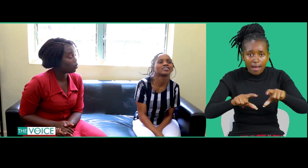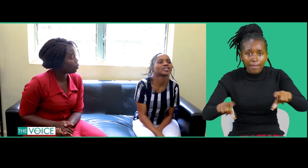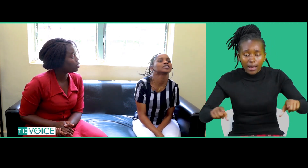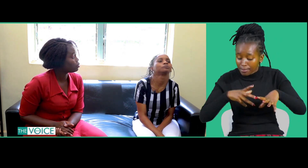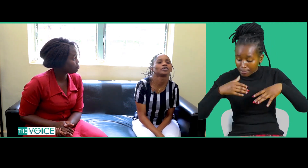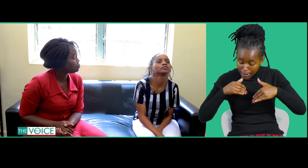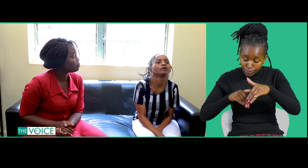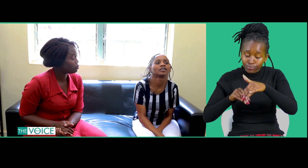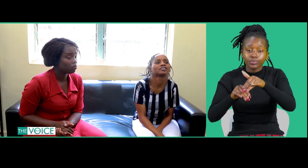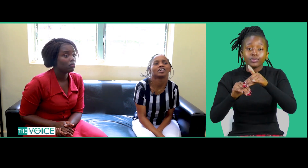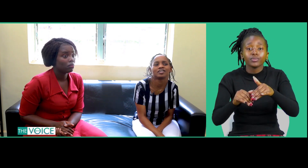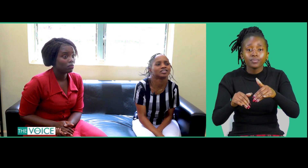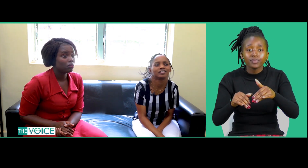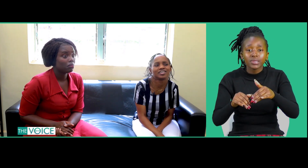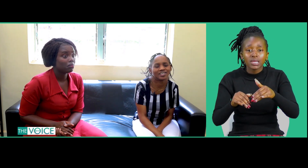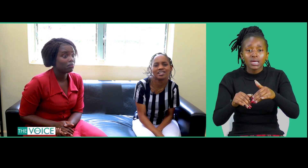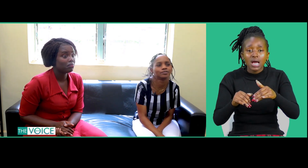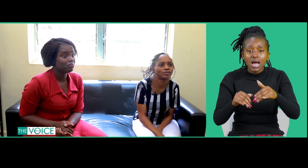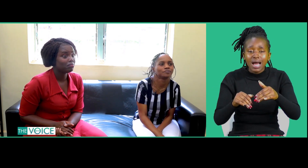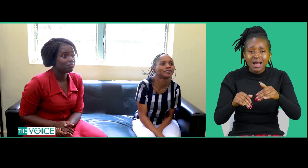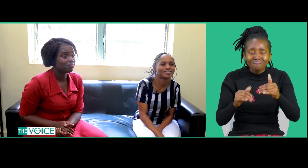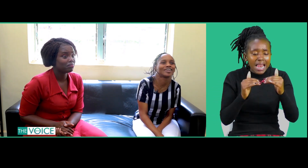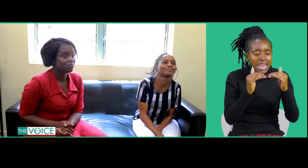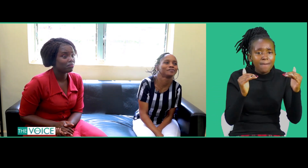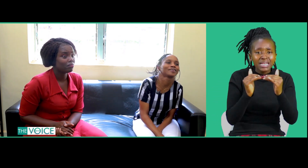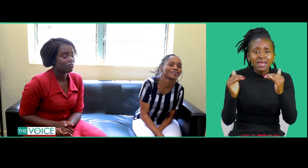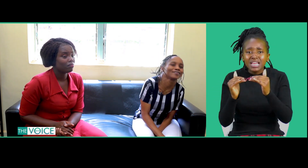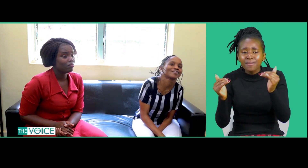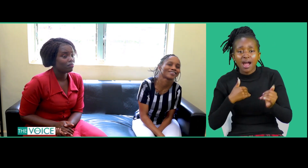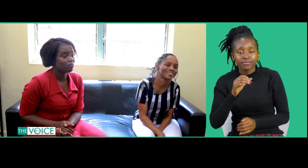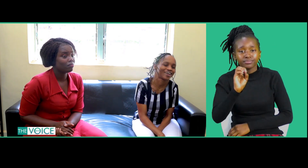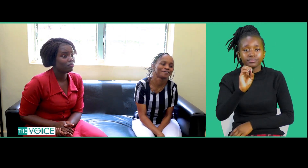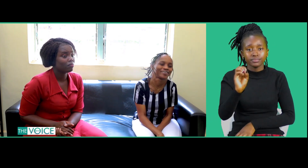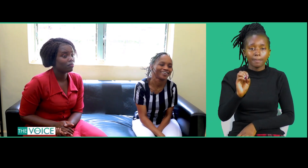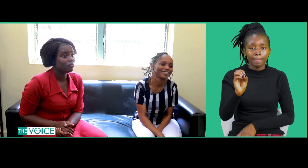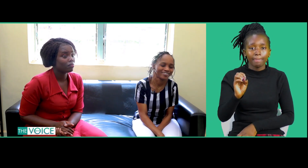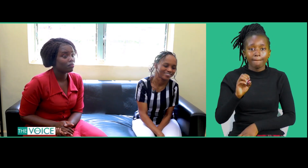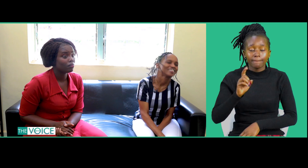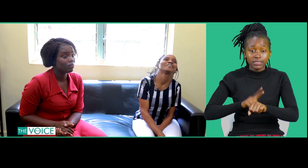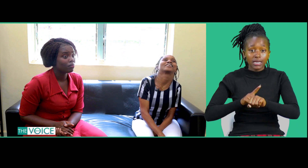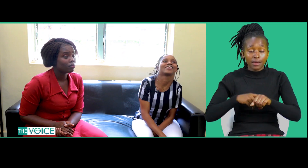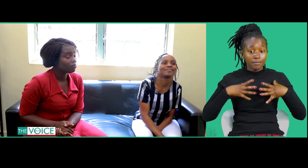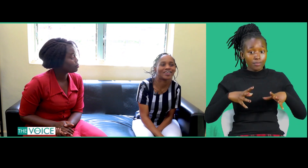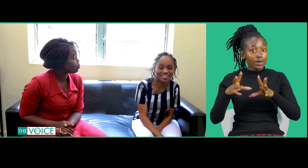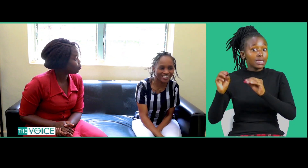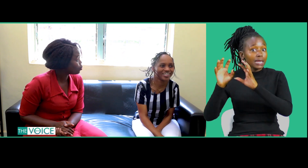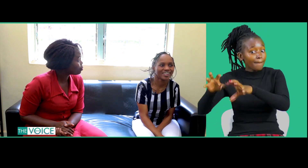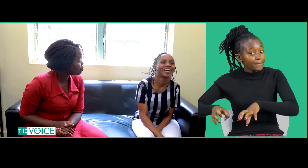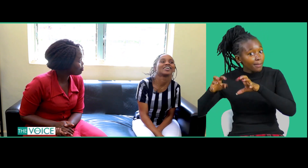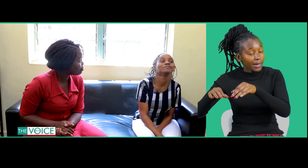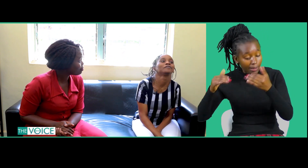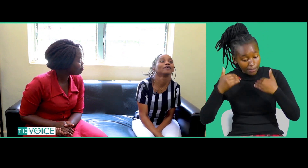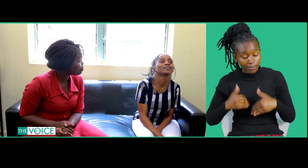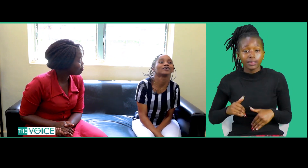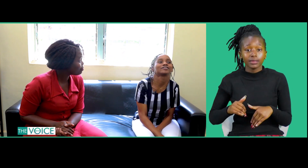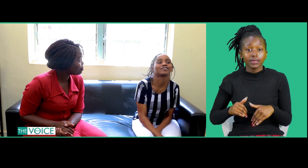not treated special in any way, because I remember even going to the shamba. when they were digging,